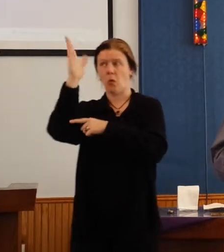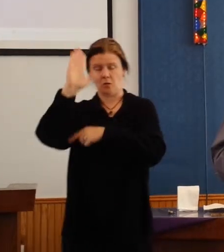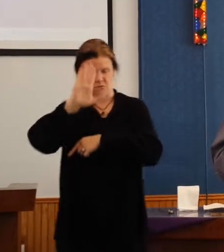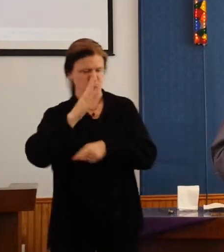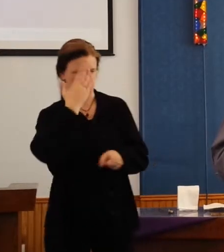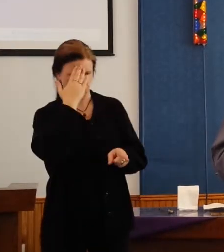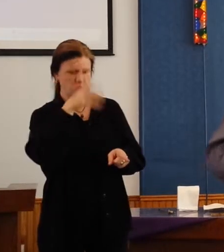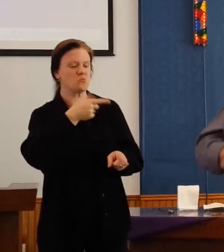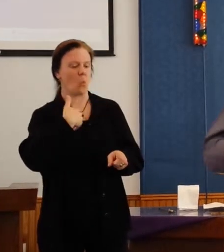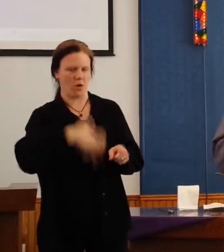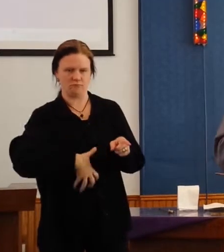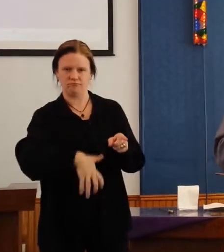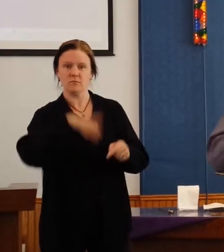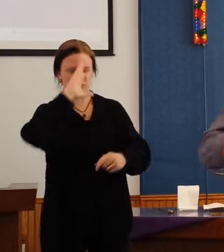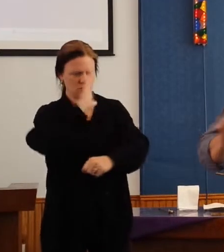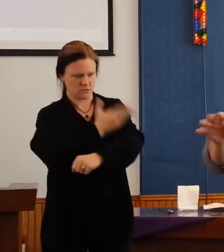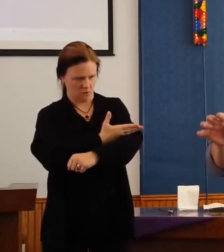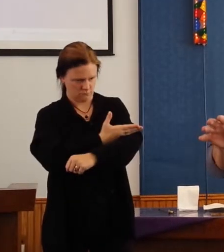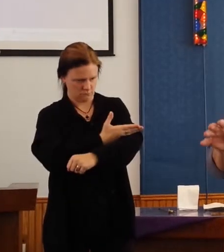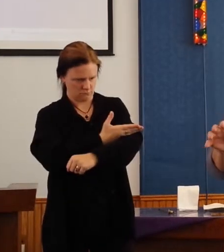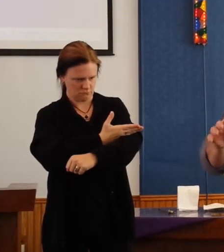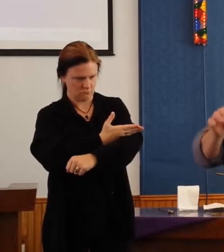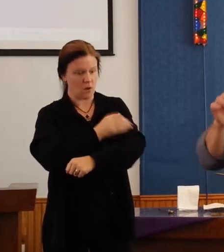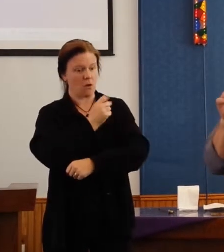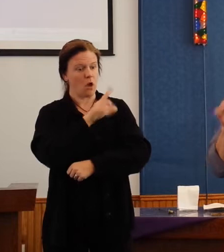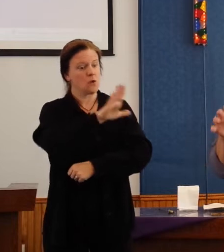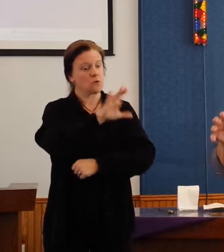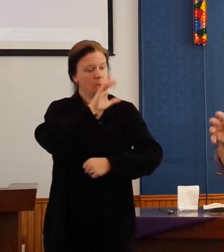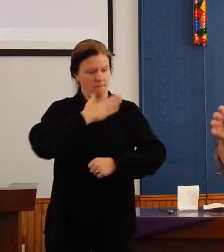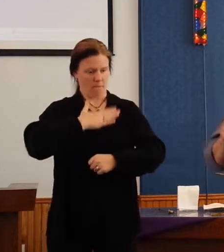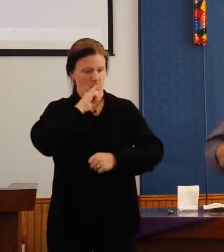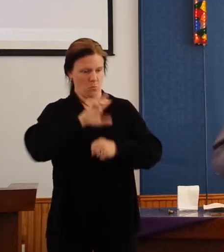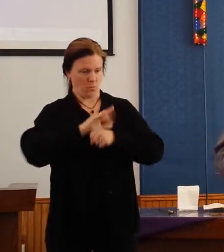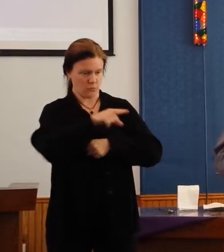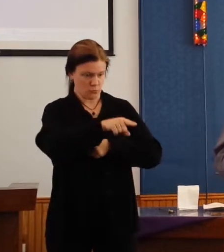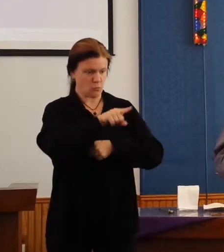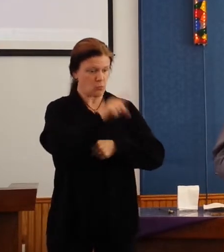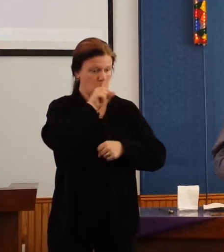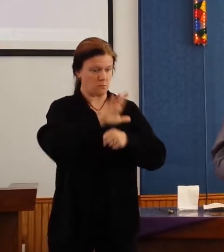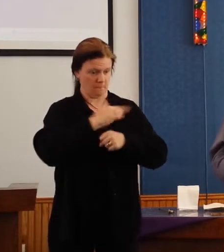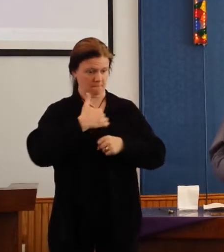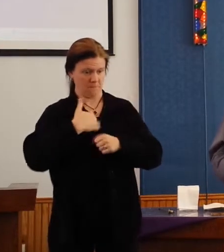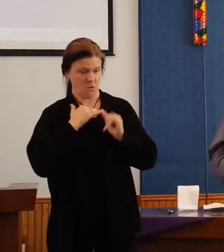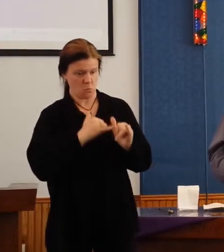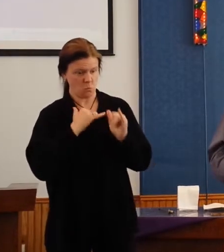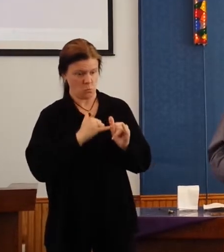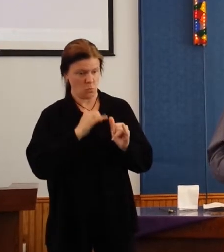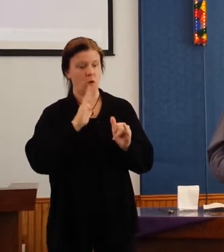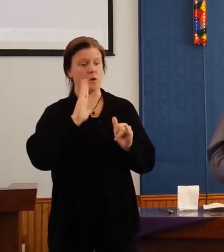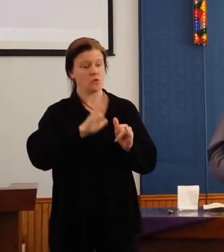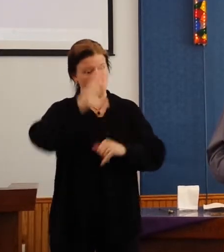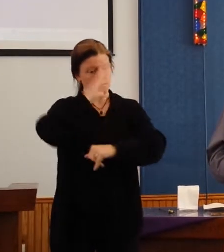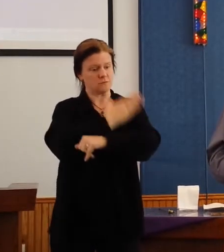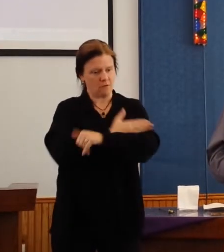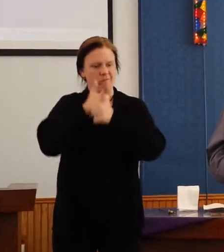Sarah and says that the covenant will extend to Isaac, his son, as well as to all the generations and